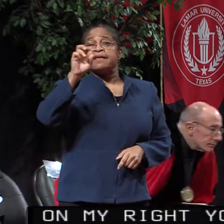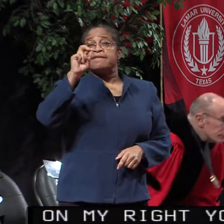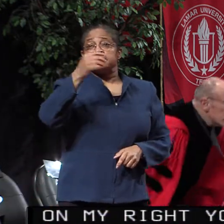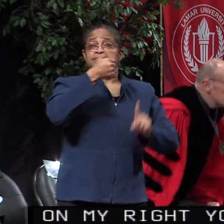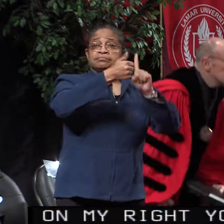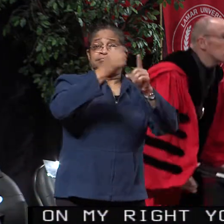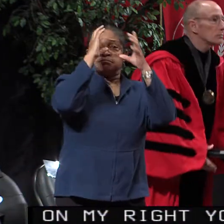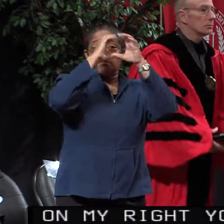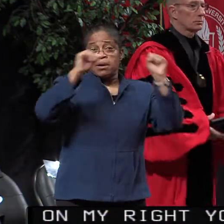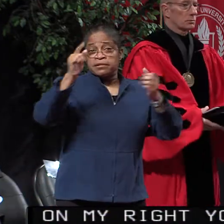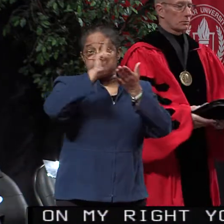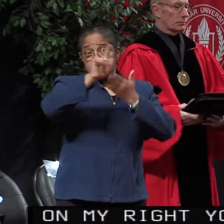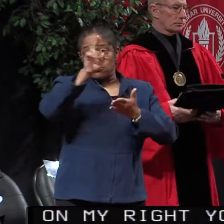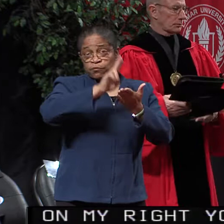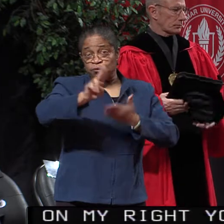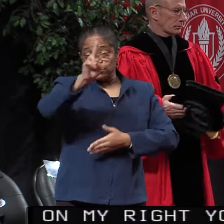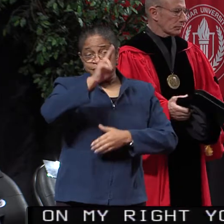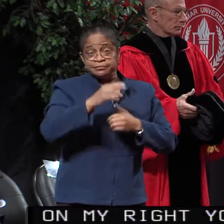President of Lamar University,